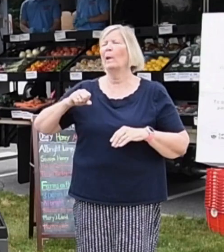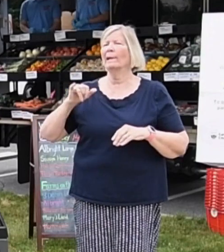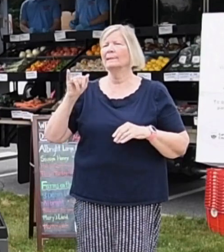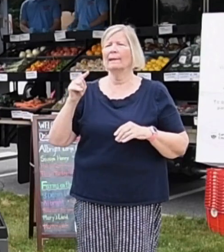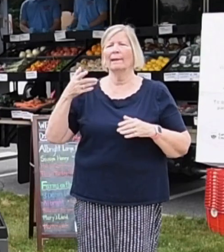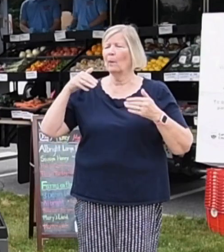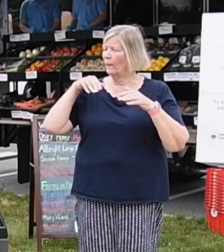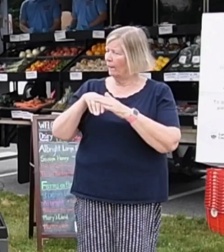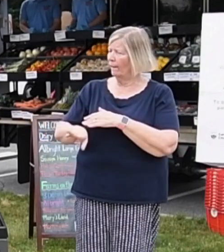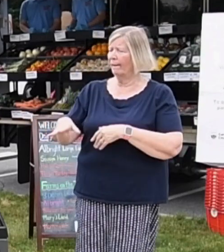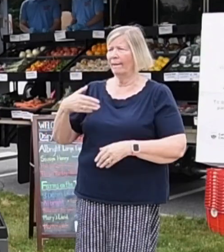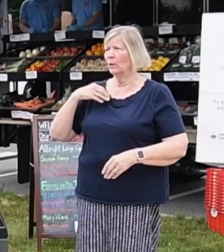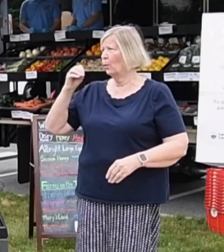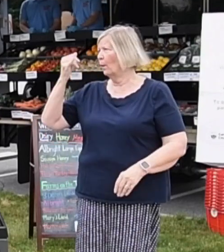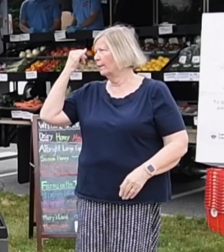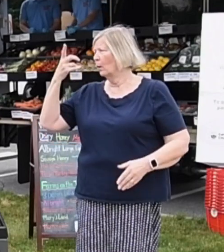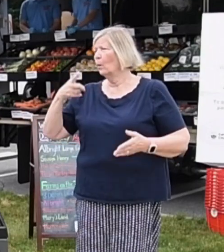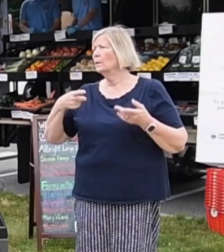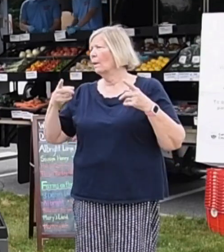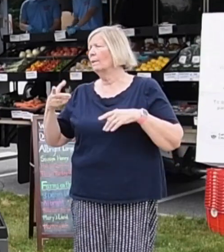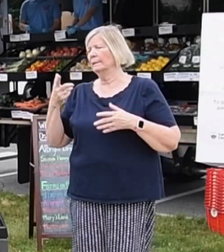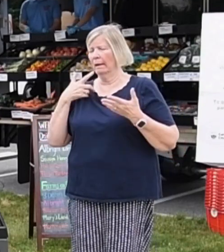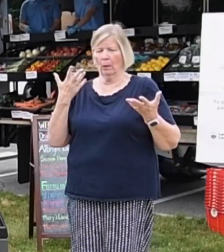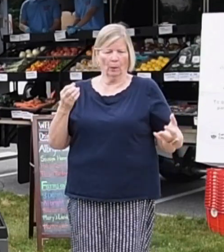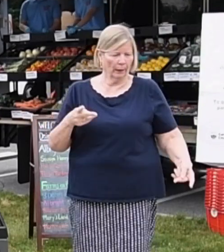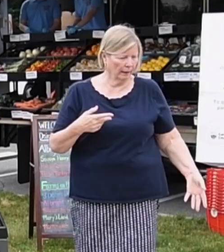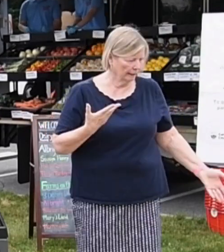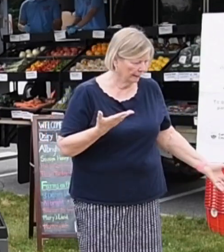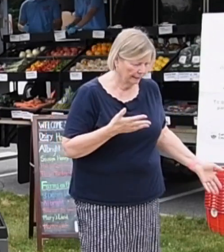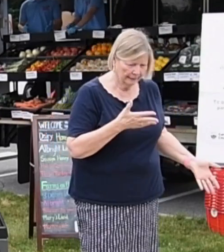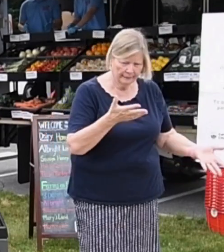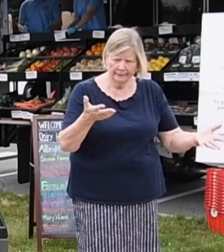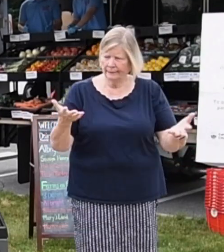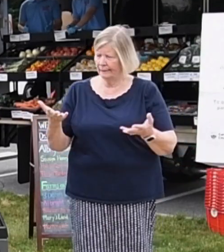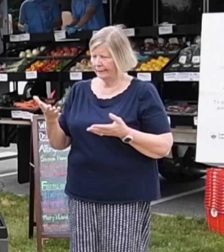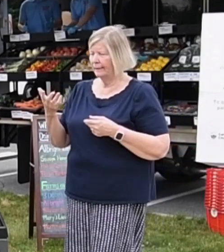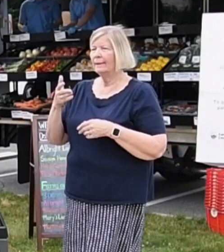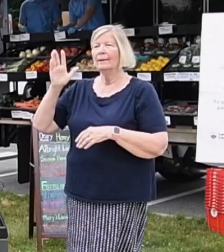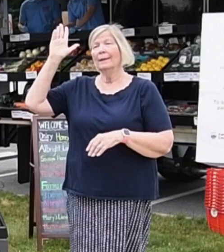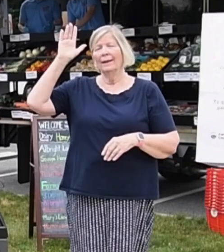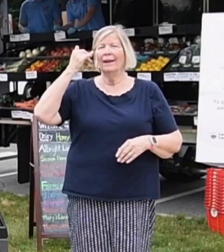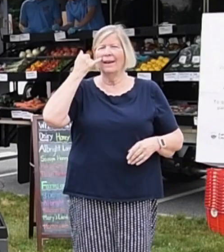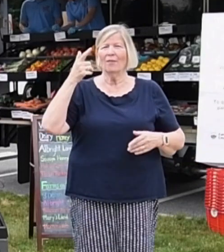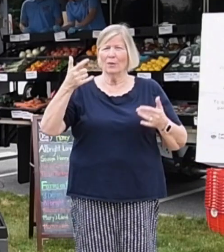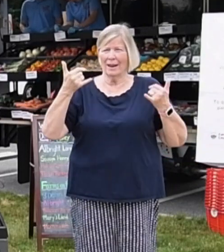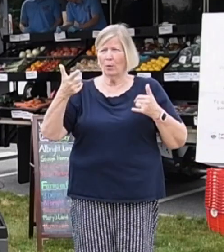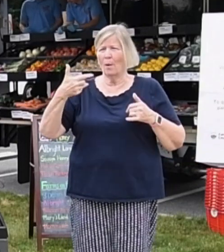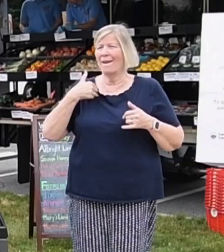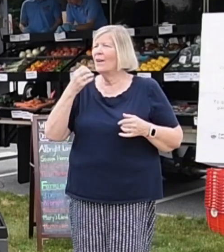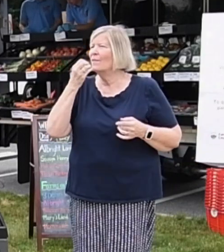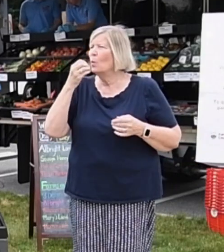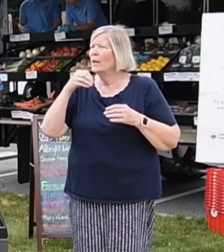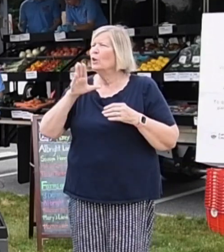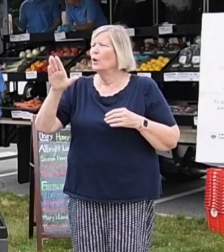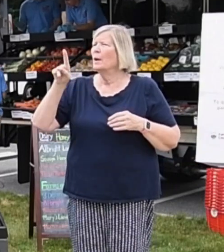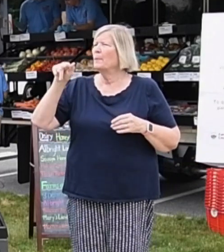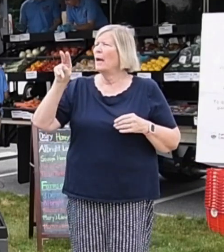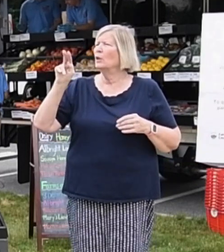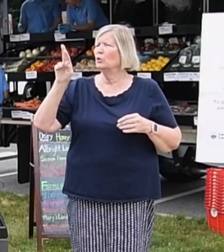You just go in, you have no idea what's going on. You're like, all right. Raise your hand if right now you have food in your